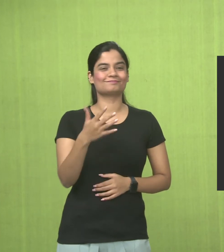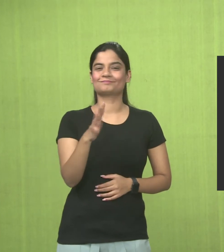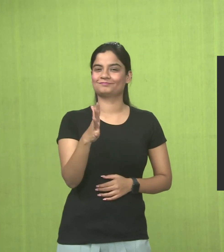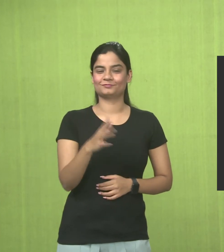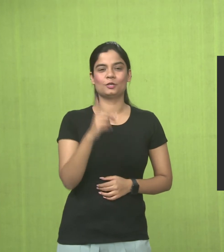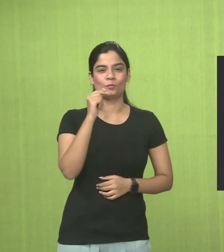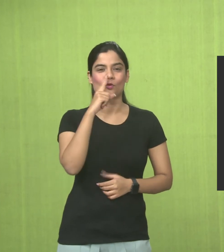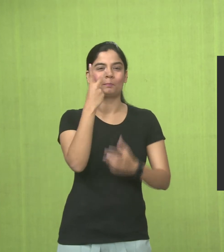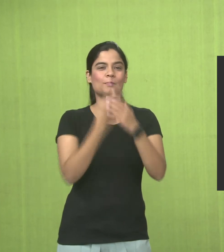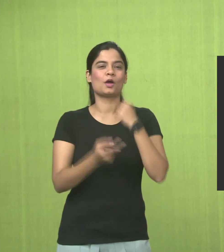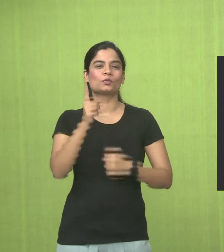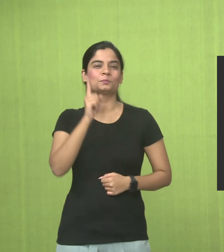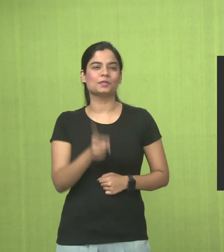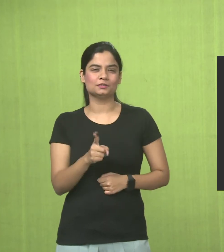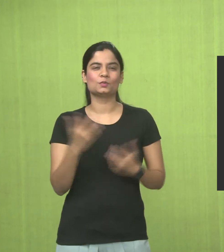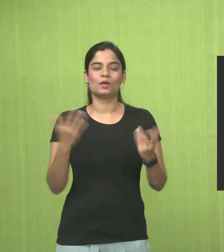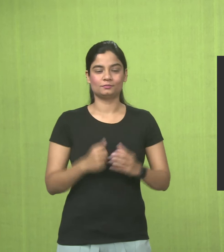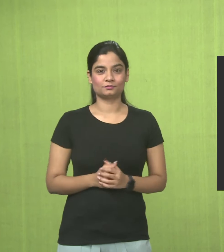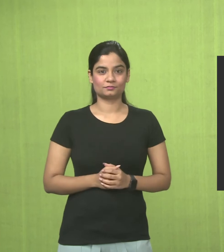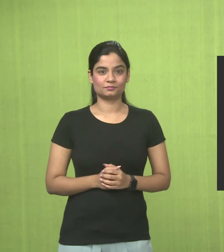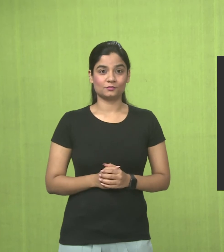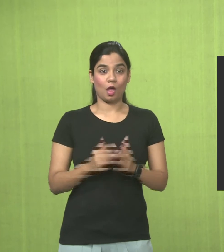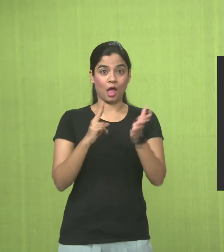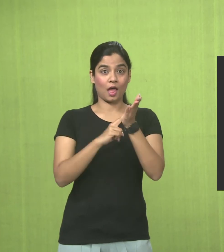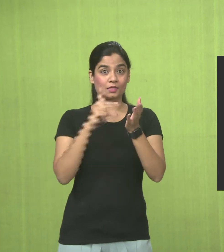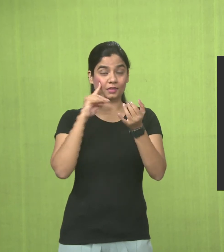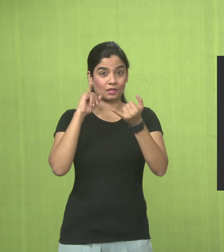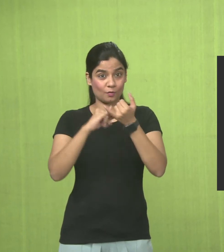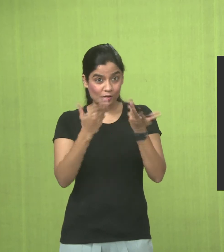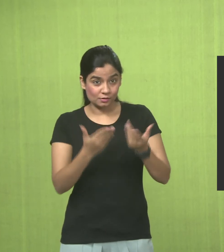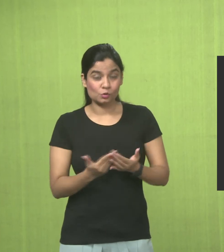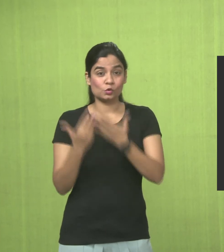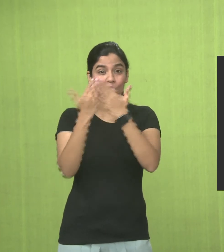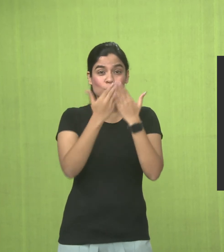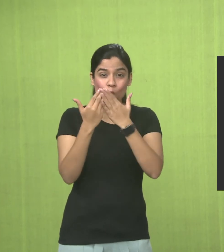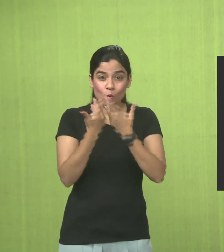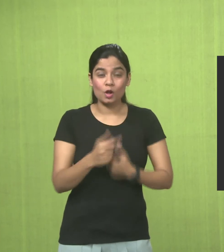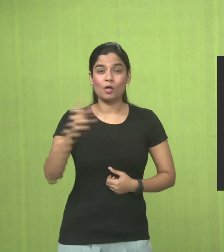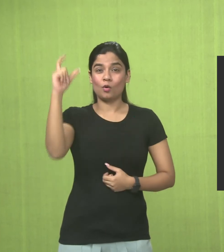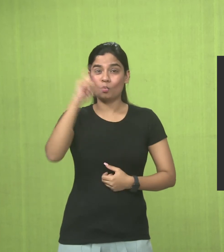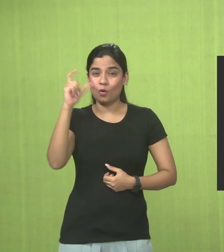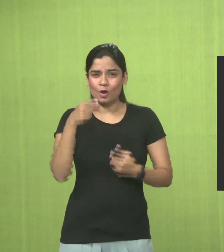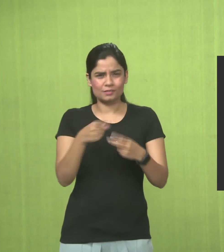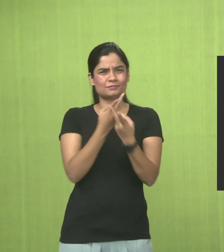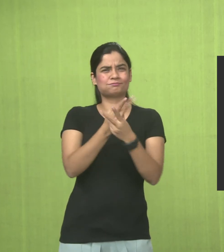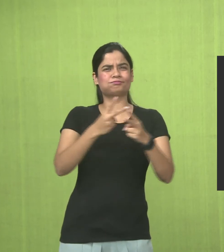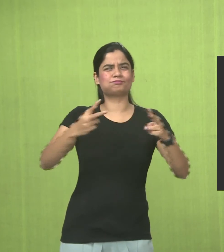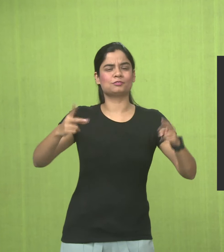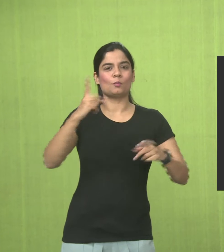Not at all. Both boys and girls study home science. in schools, colleges, and